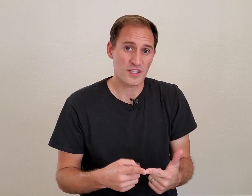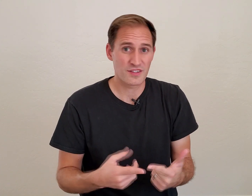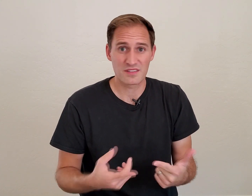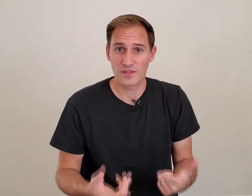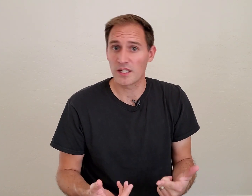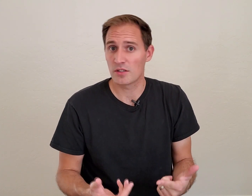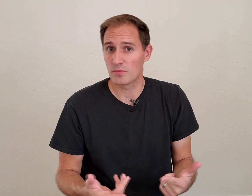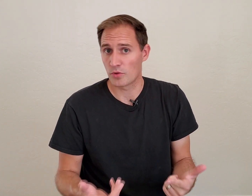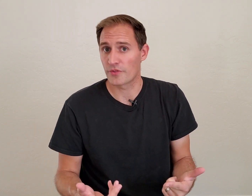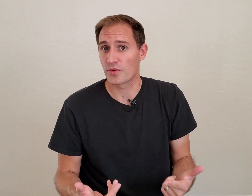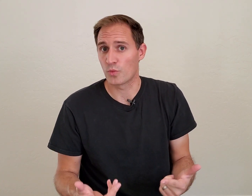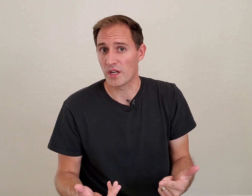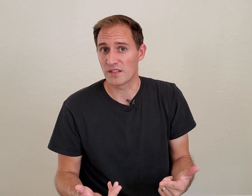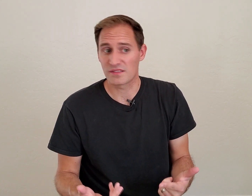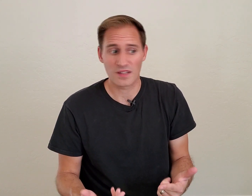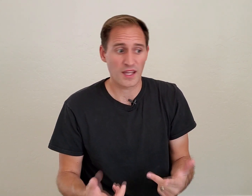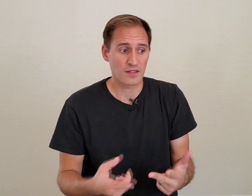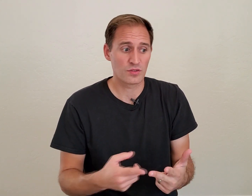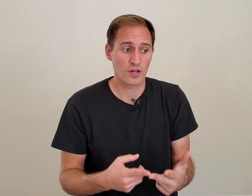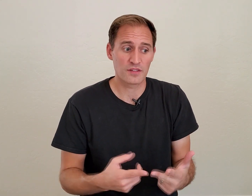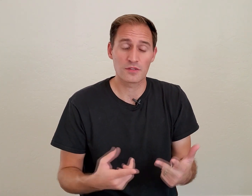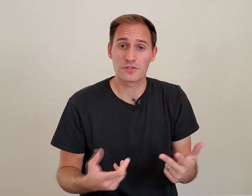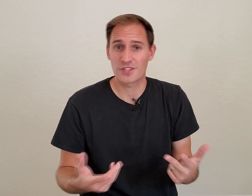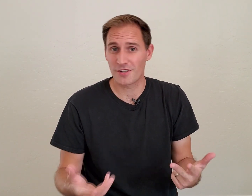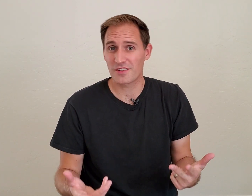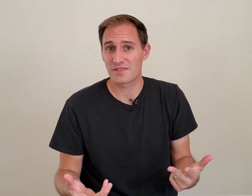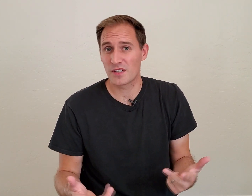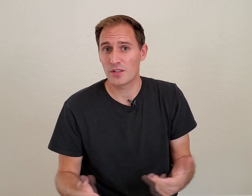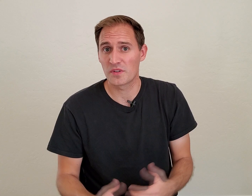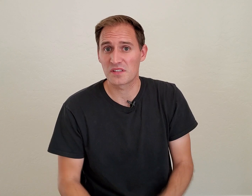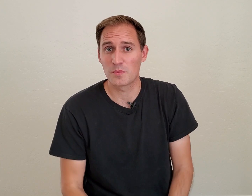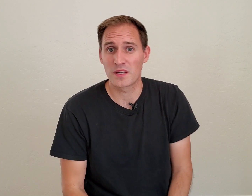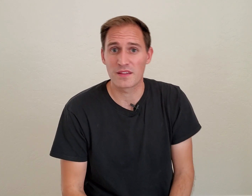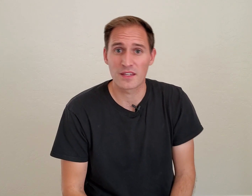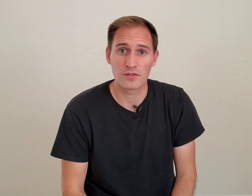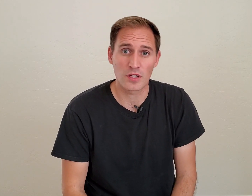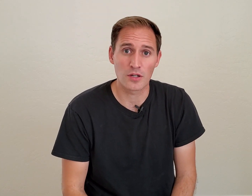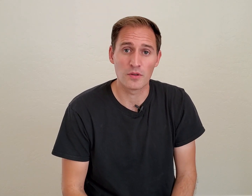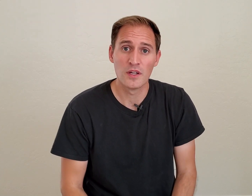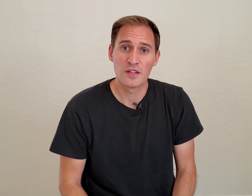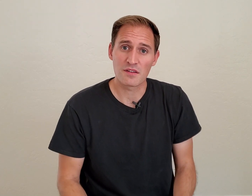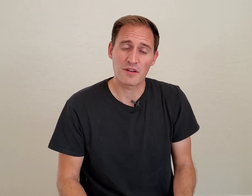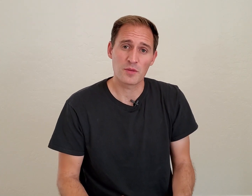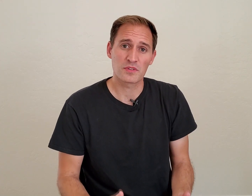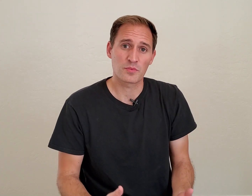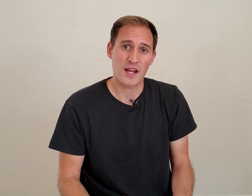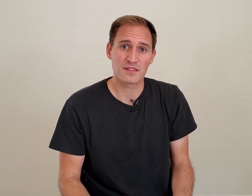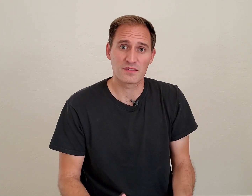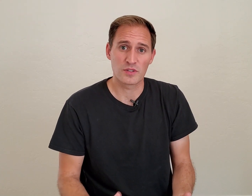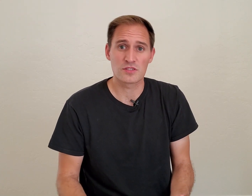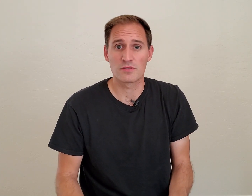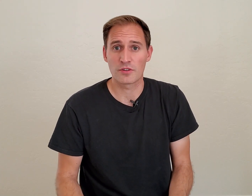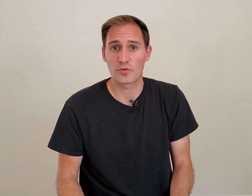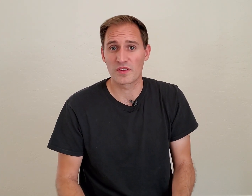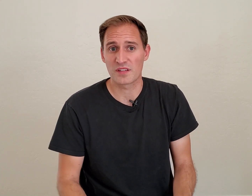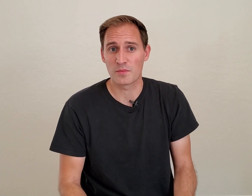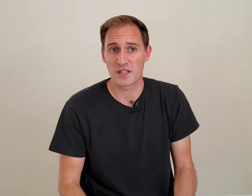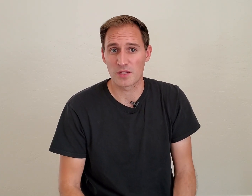this video more than once, and to also share this video with somebody that you know so you're able to practice what you learn with somebody in